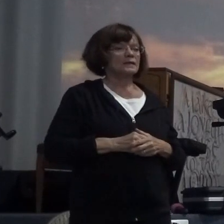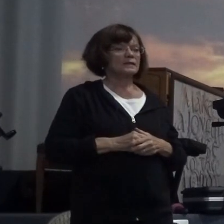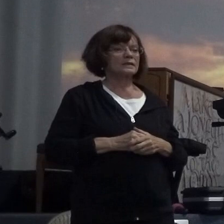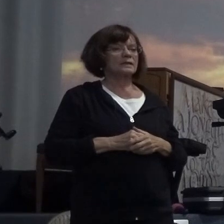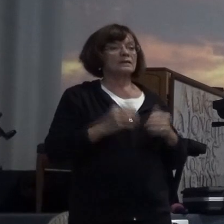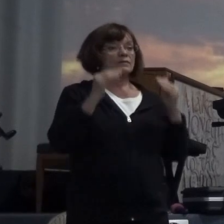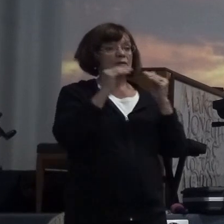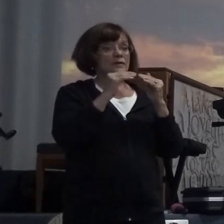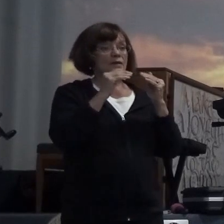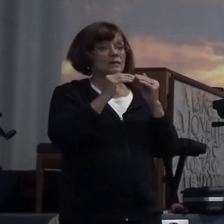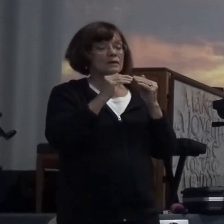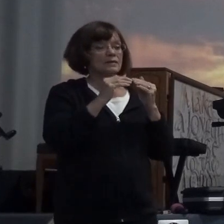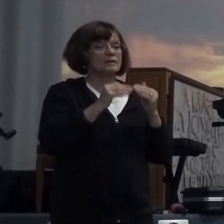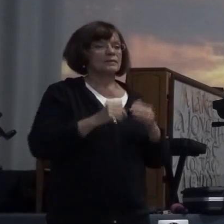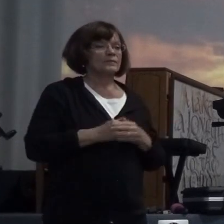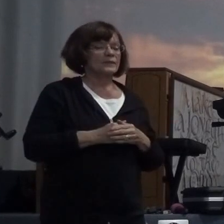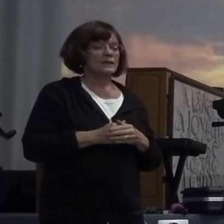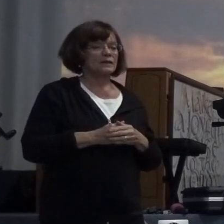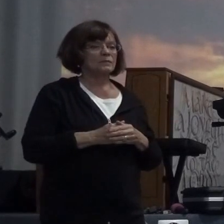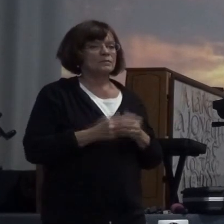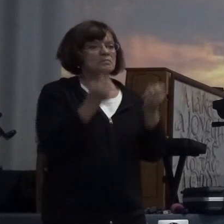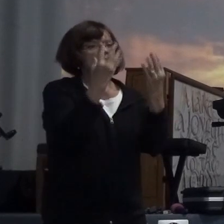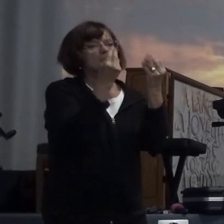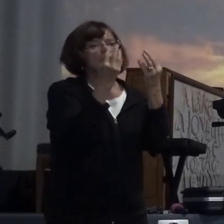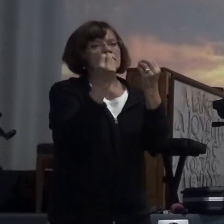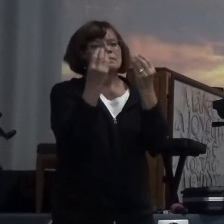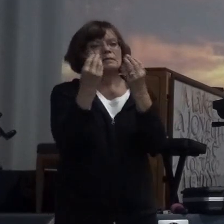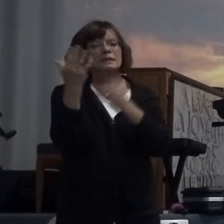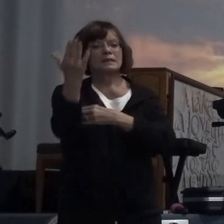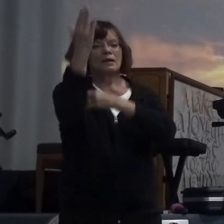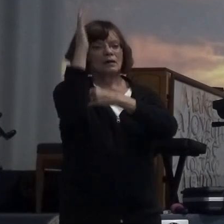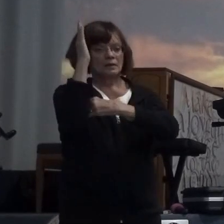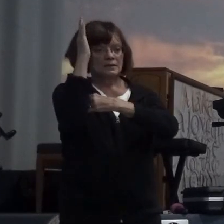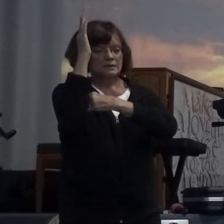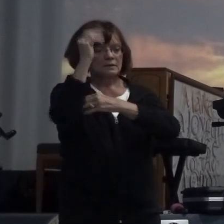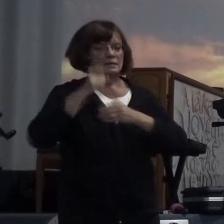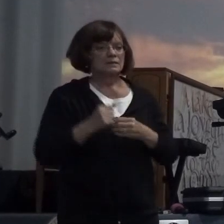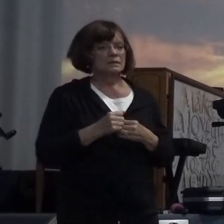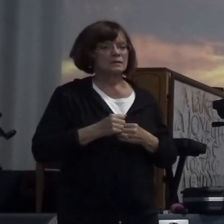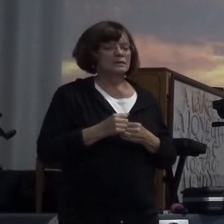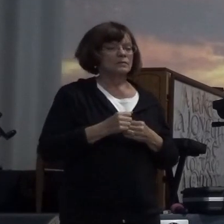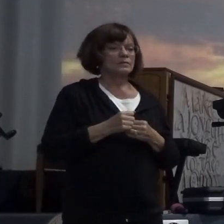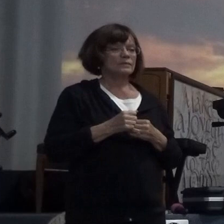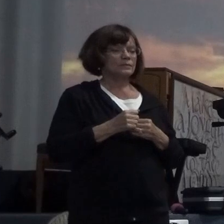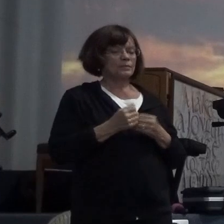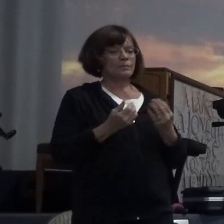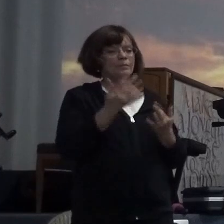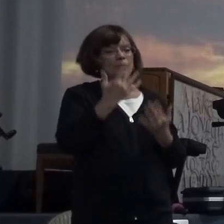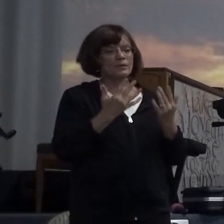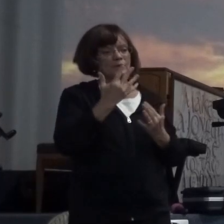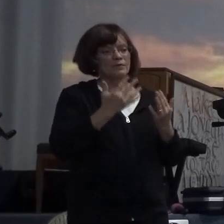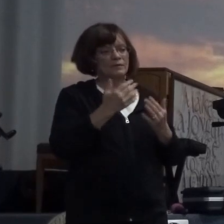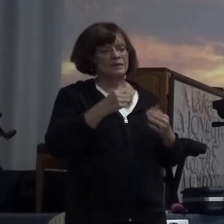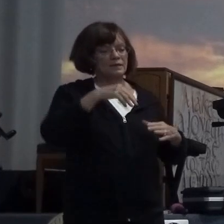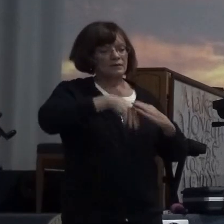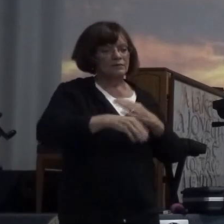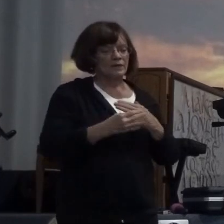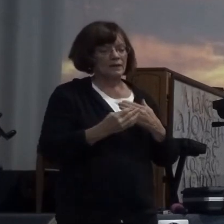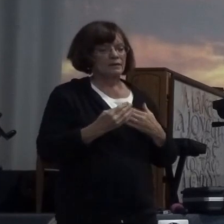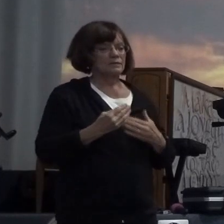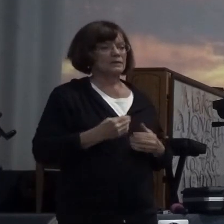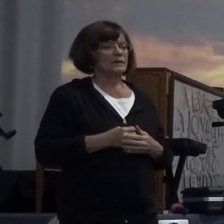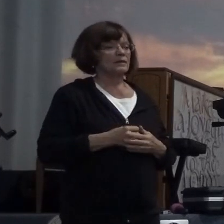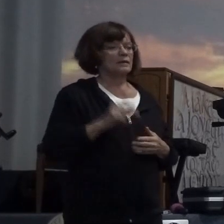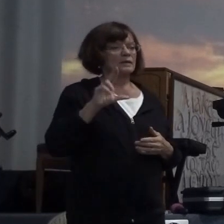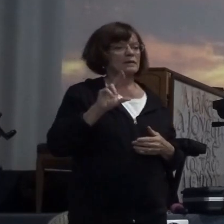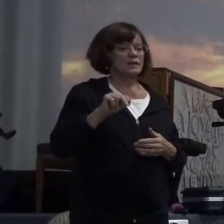up. This had great religious implications because it made them believe that their deities had been unable to